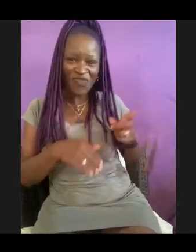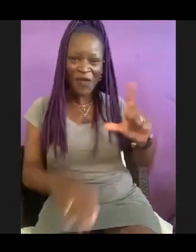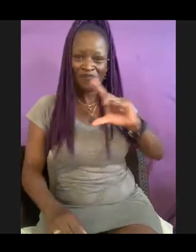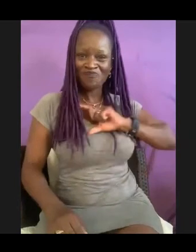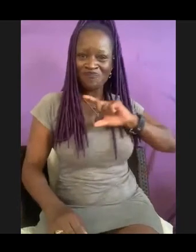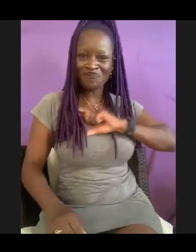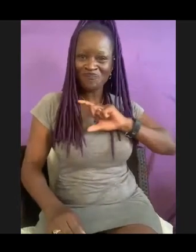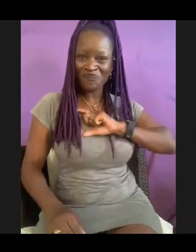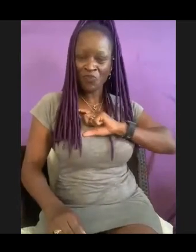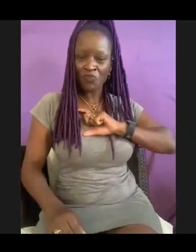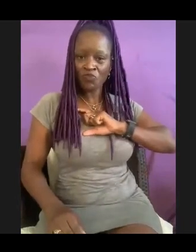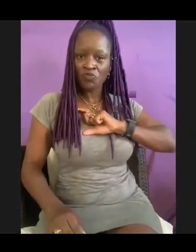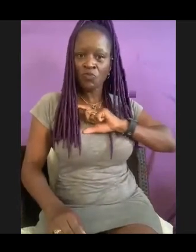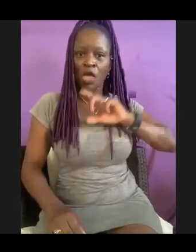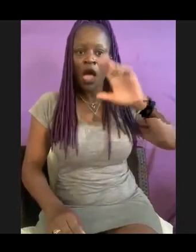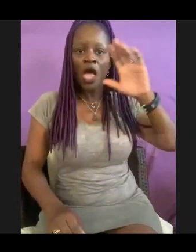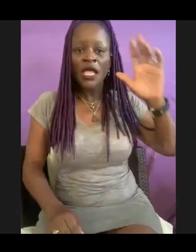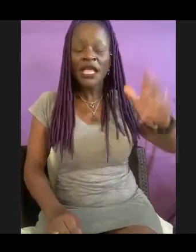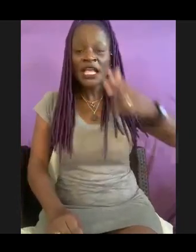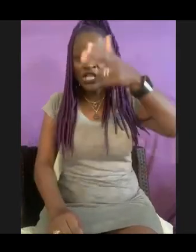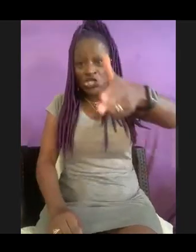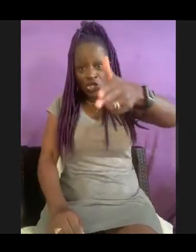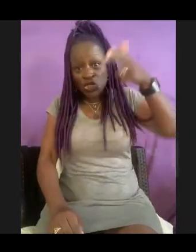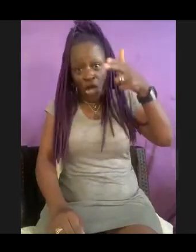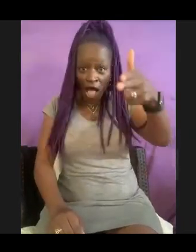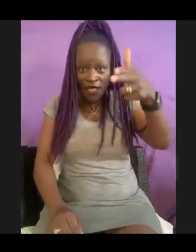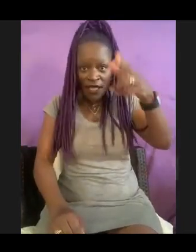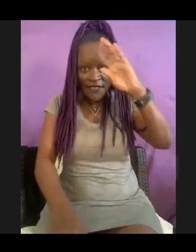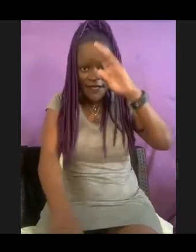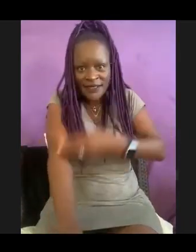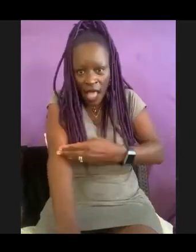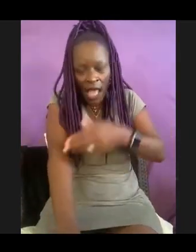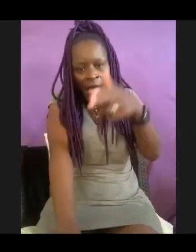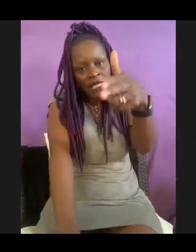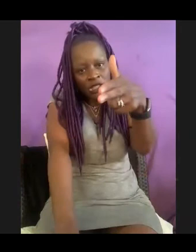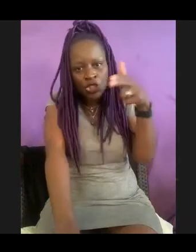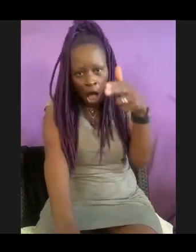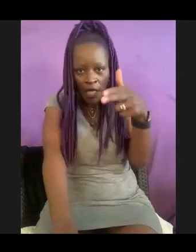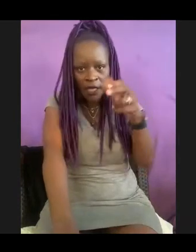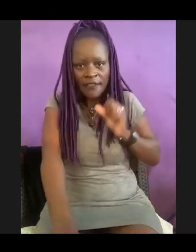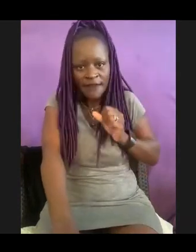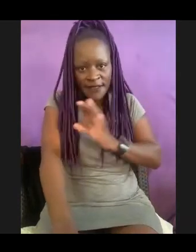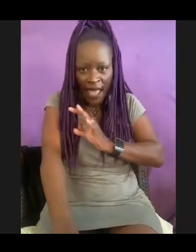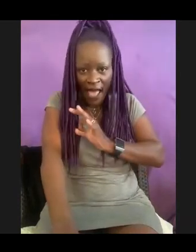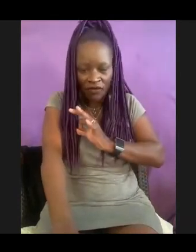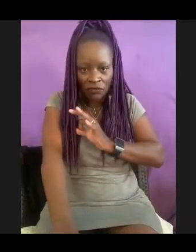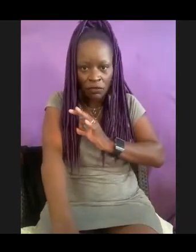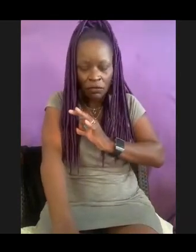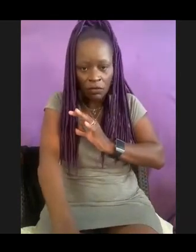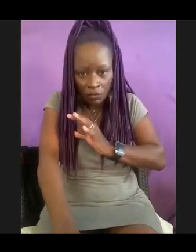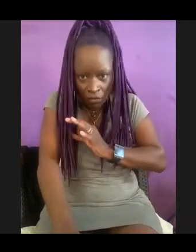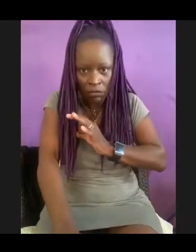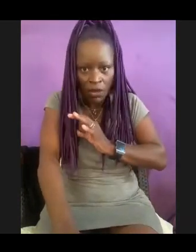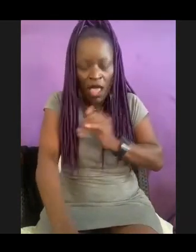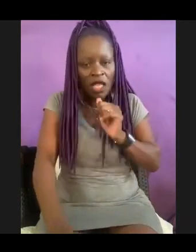policeman shot both the son and his staff. It was not until the mother